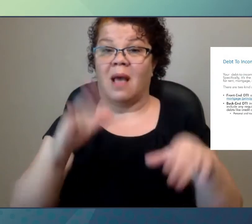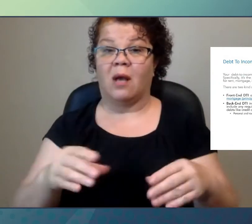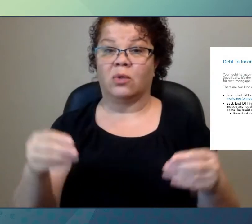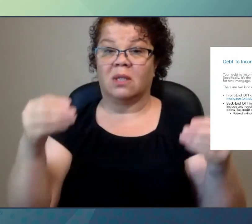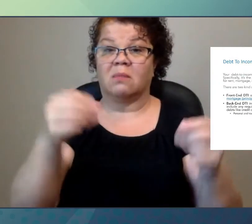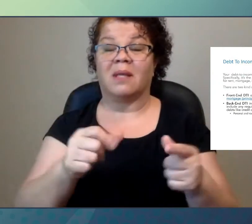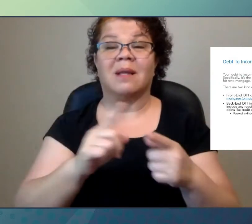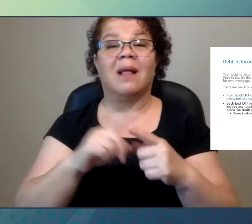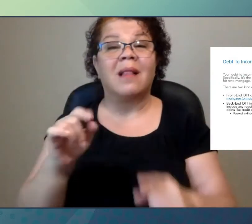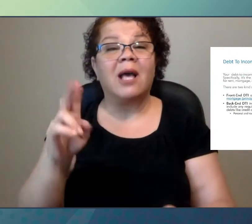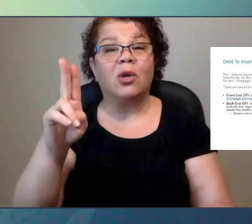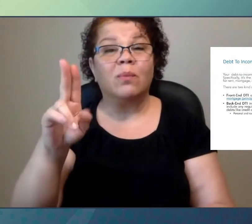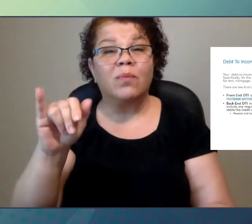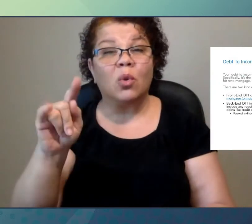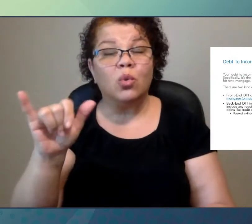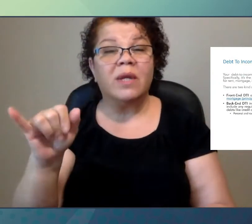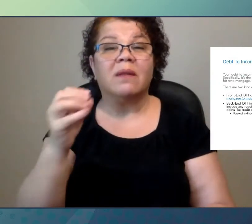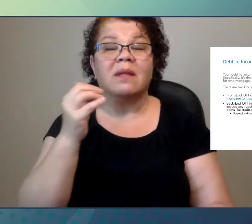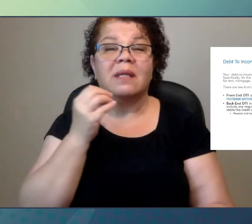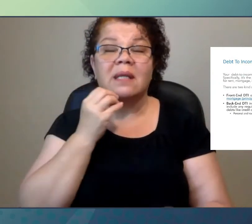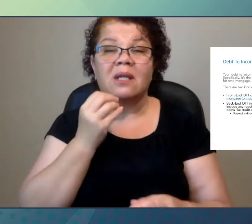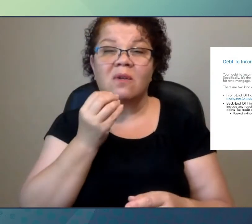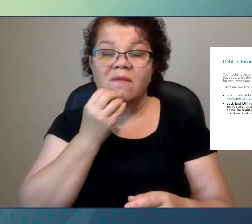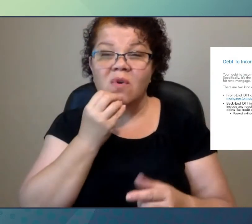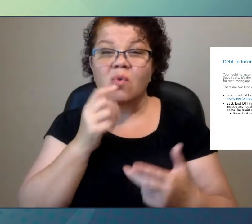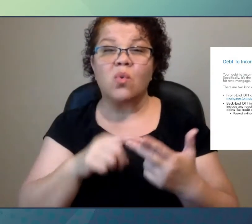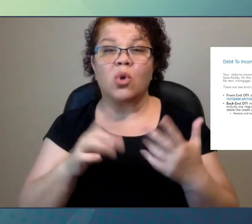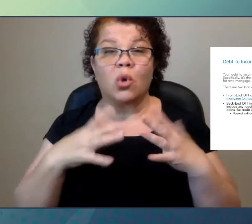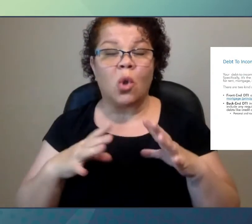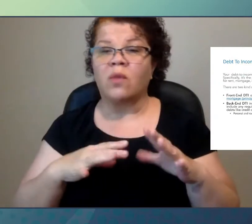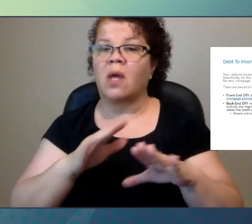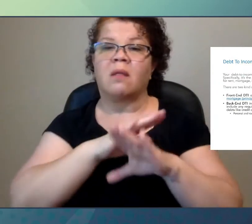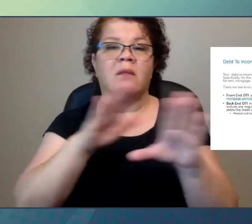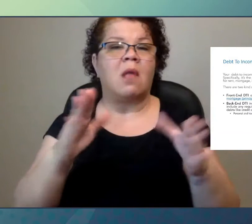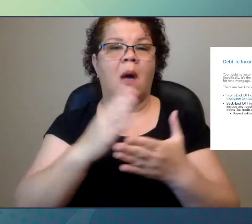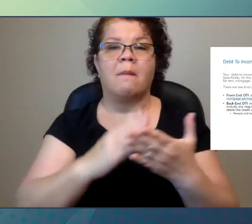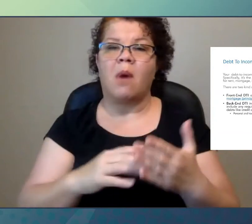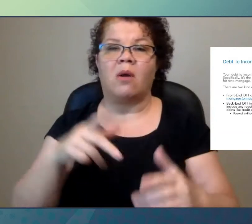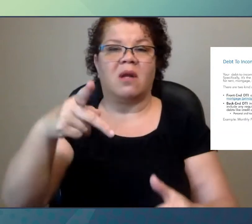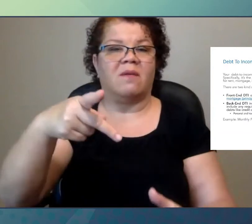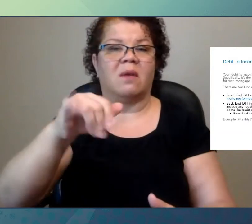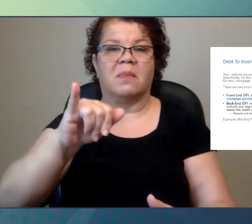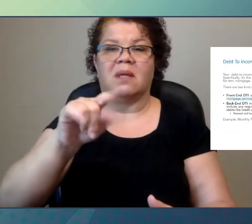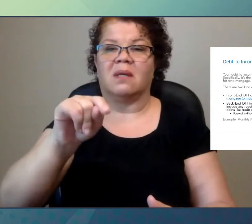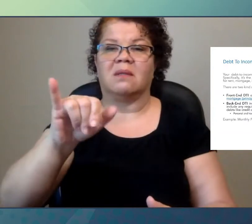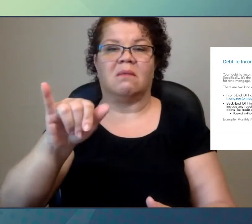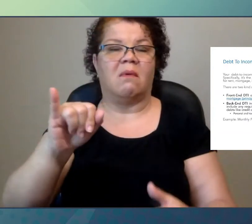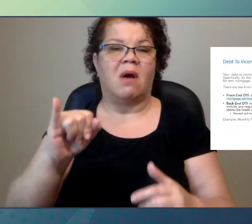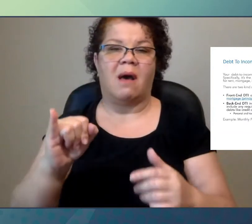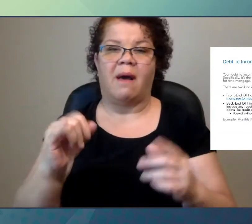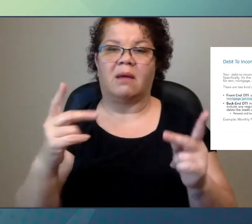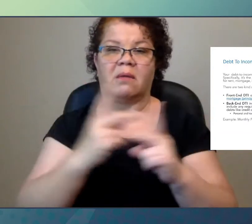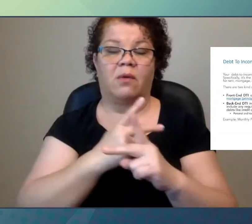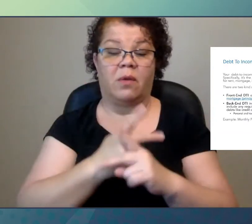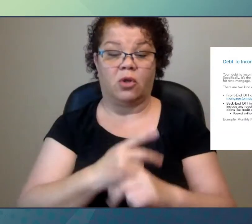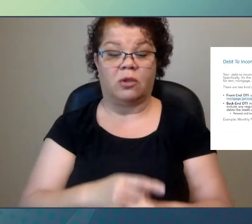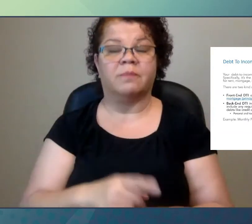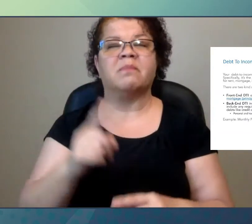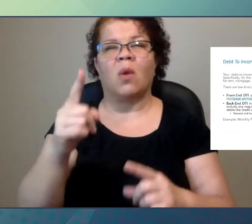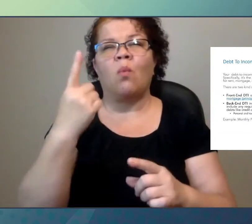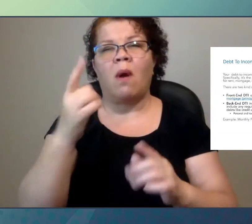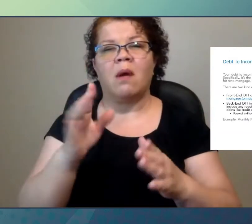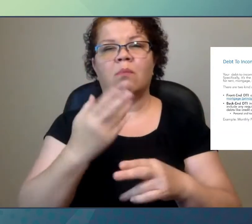utilities, food, clothing, gardening, they're not part of the DTI calculation. So here's a brief